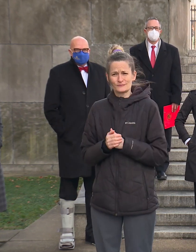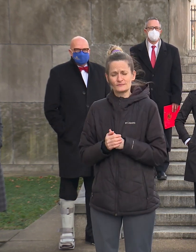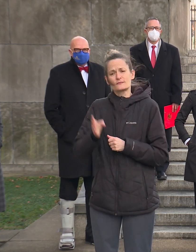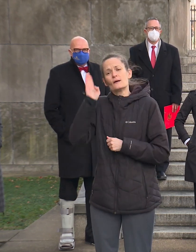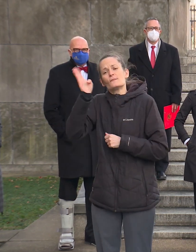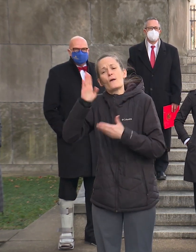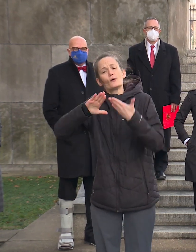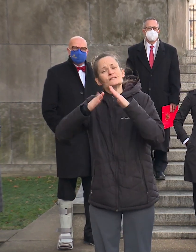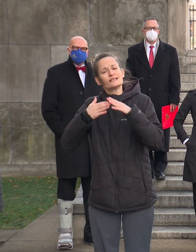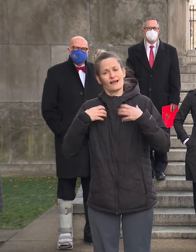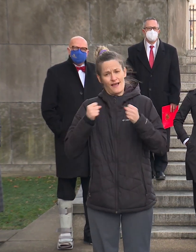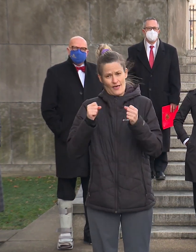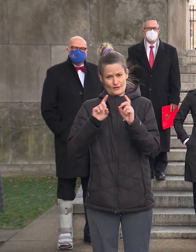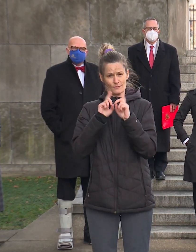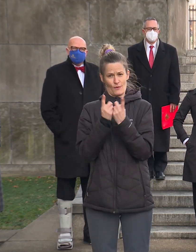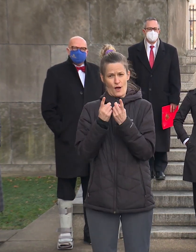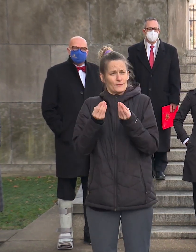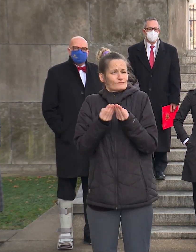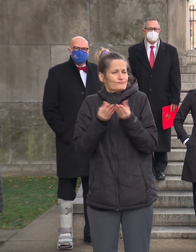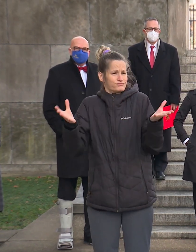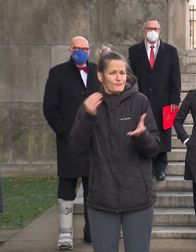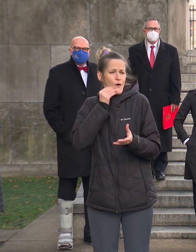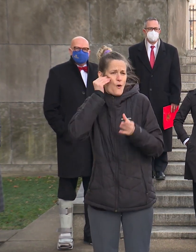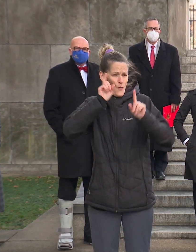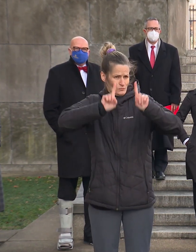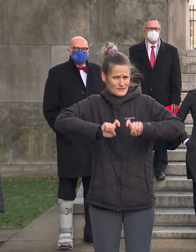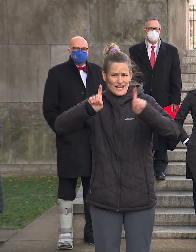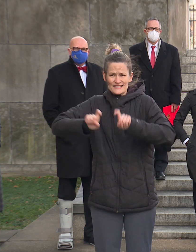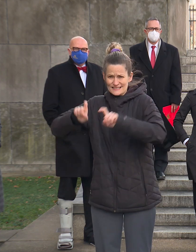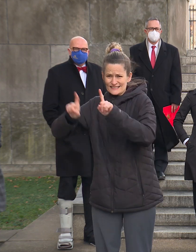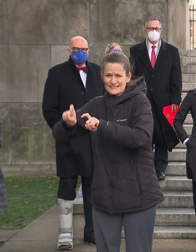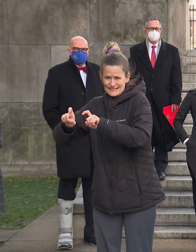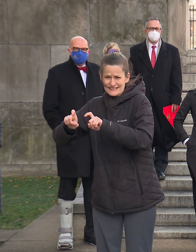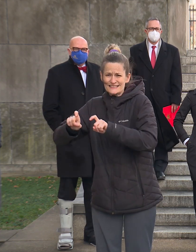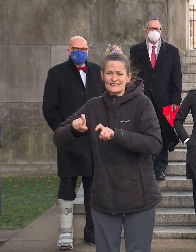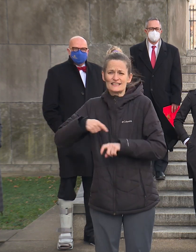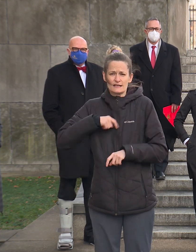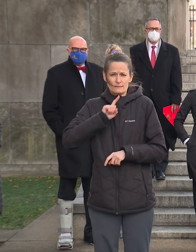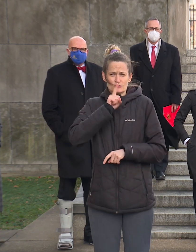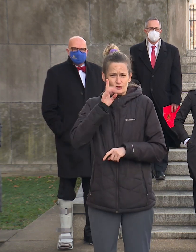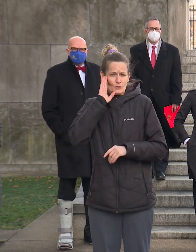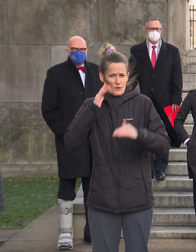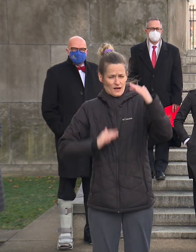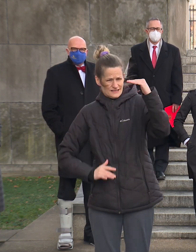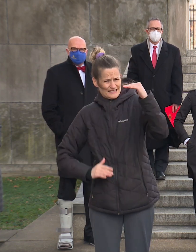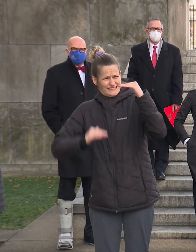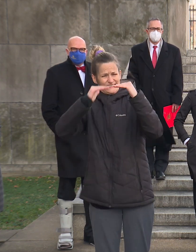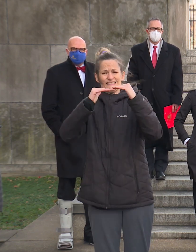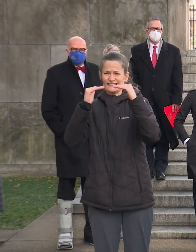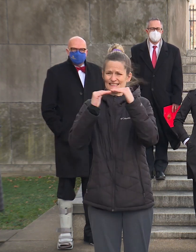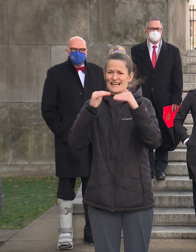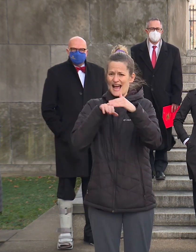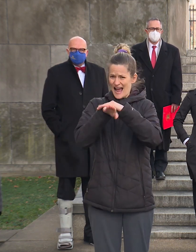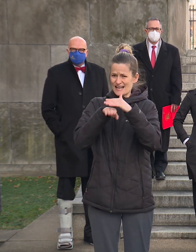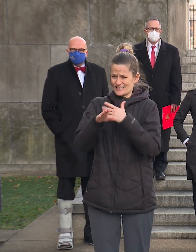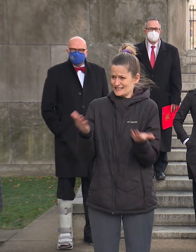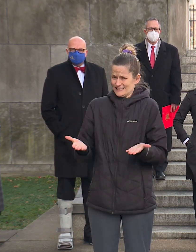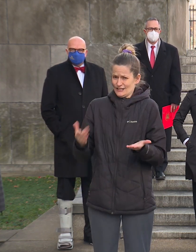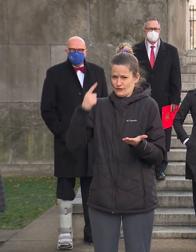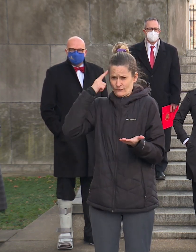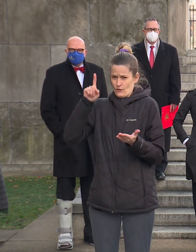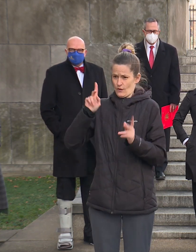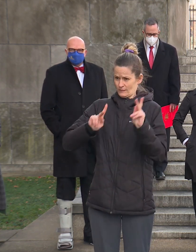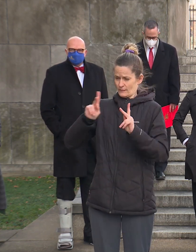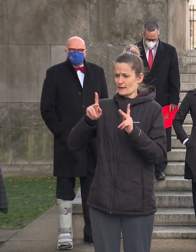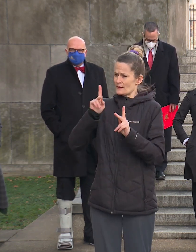testing kits so that we can ensure equitable access to the resources needed to make smart and informed decisions. We will